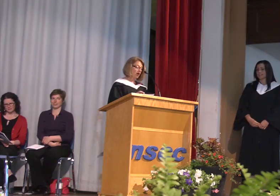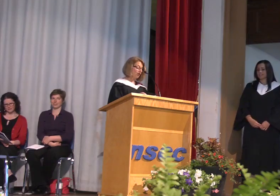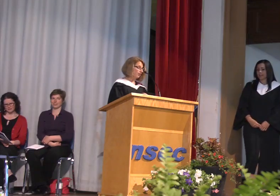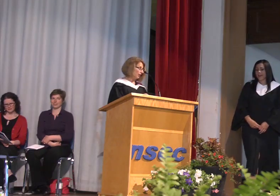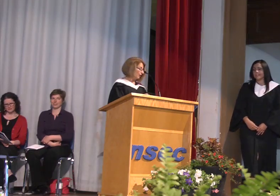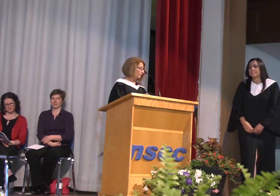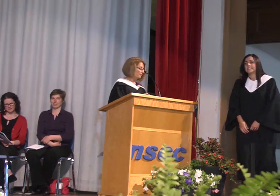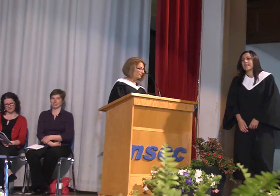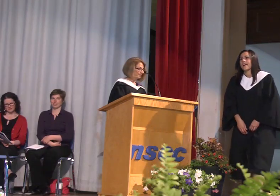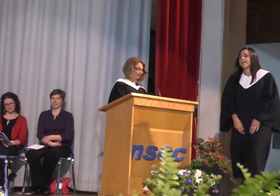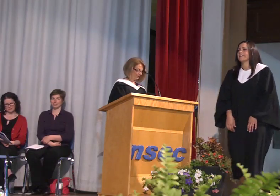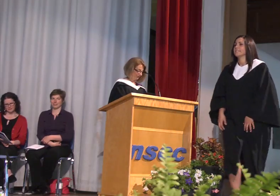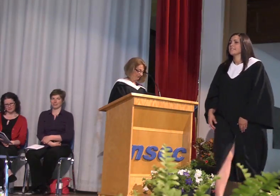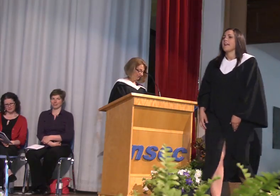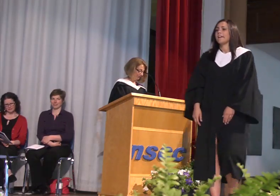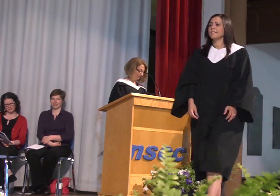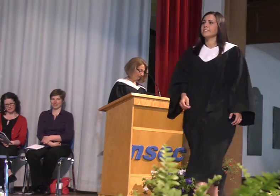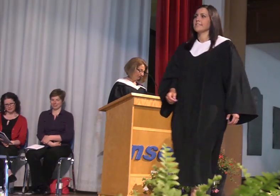Jesslyn Harvey.